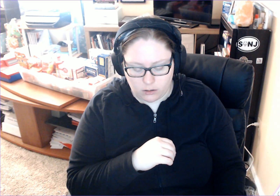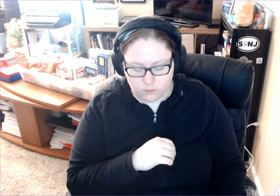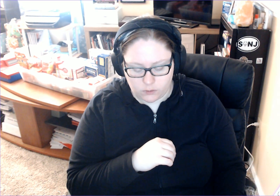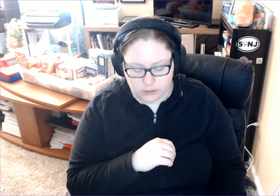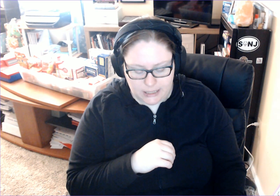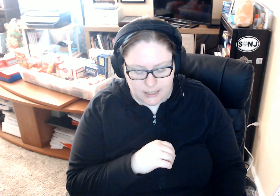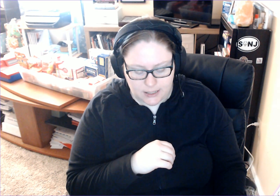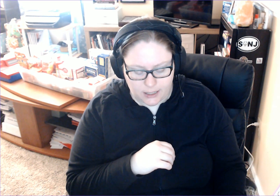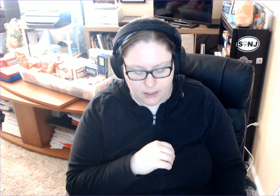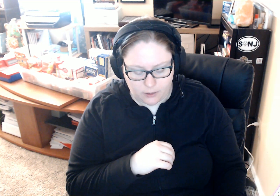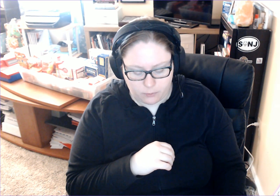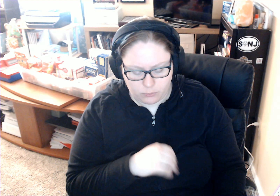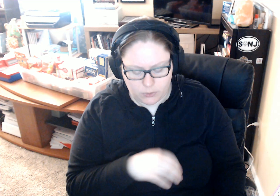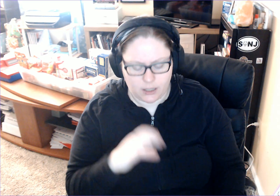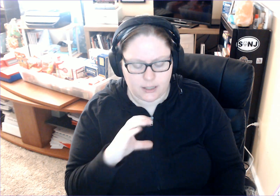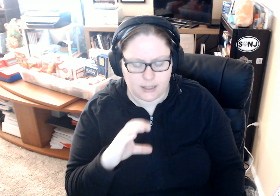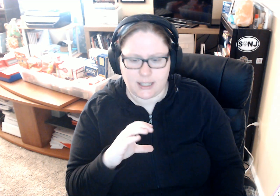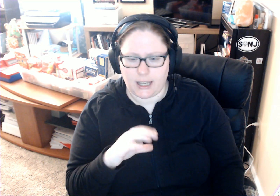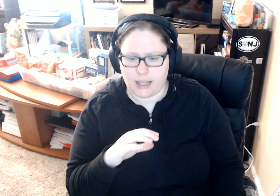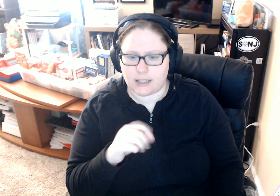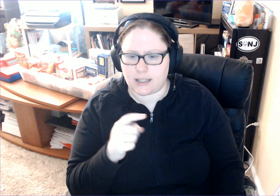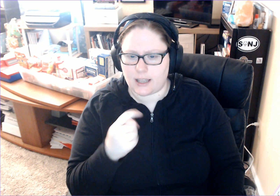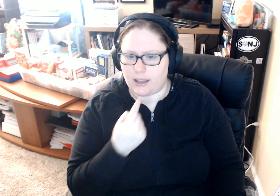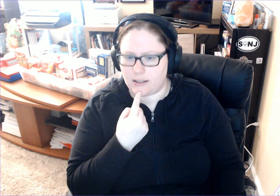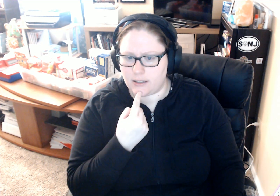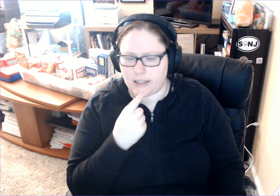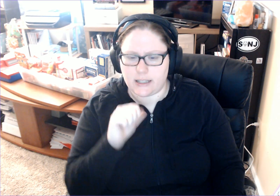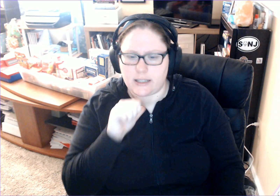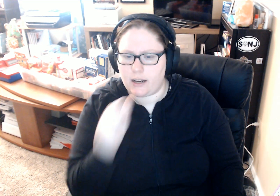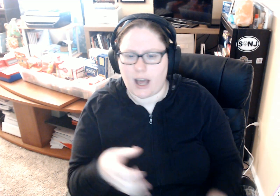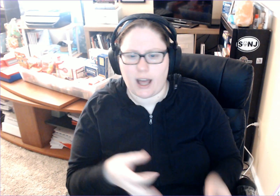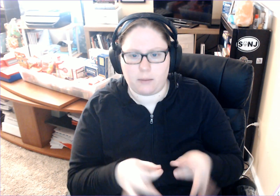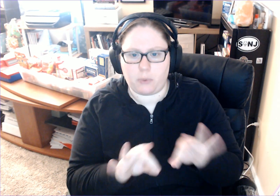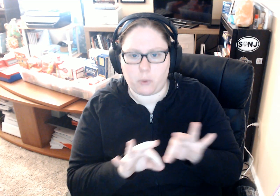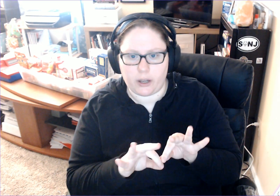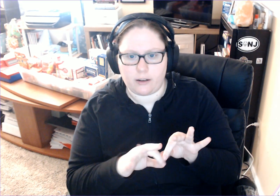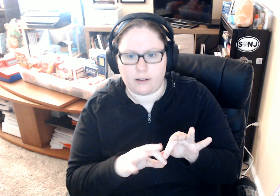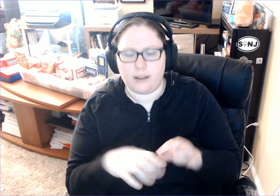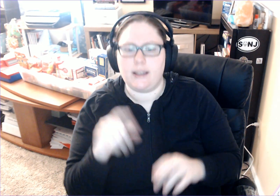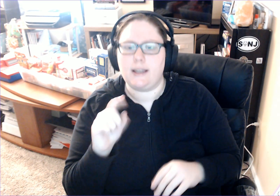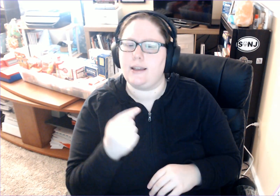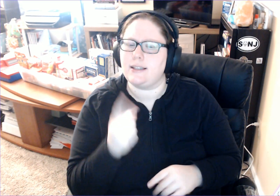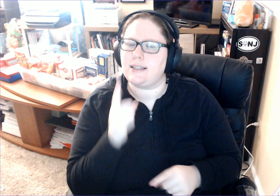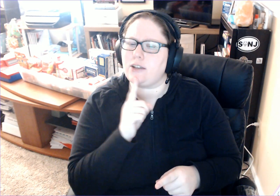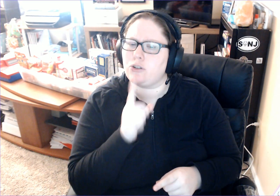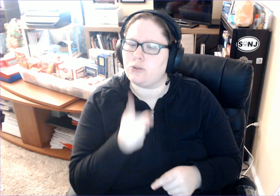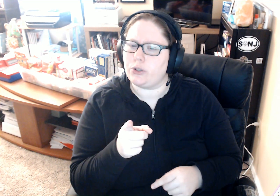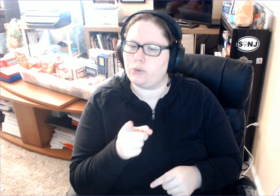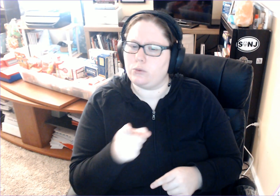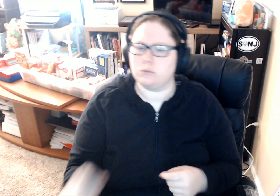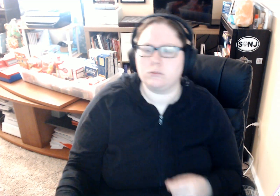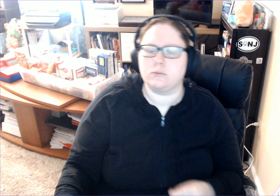Let's see. C says it's not important. Is that true?